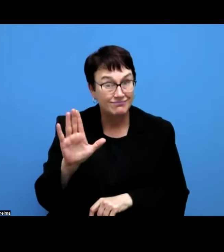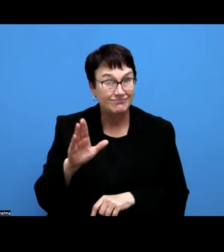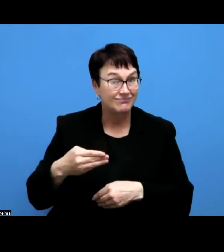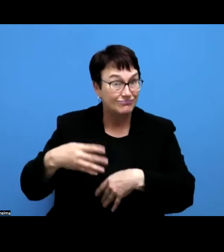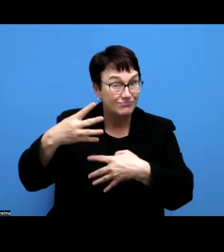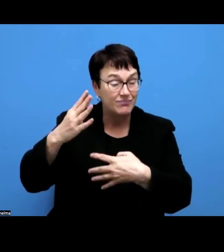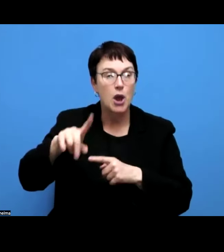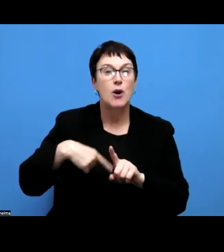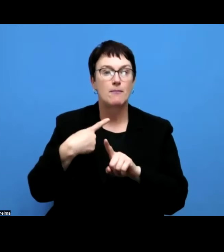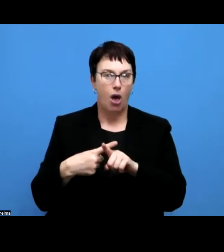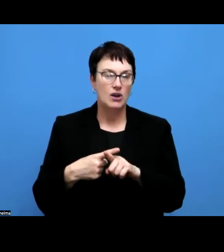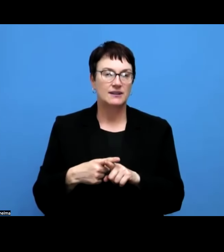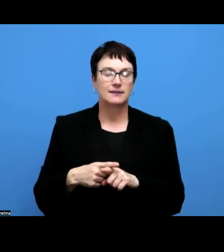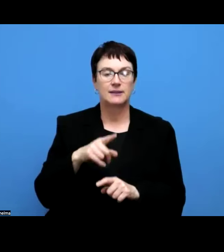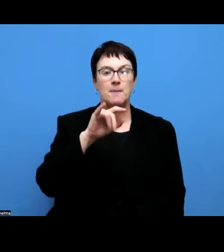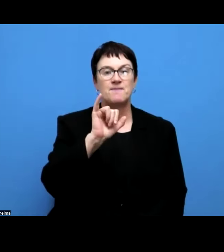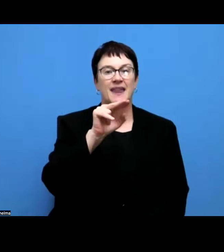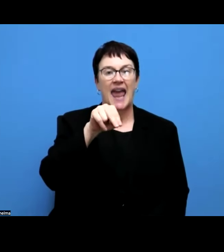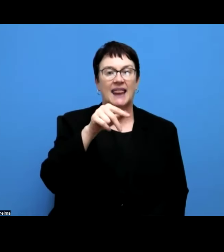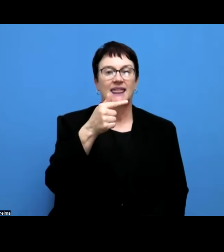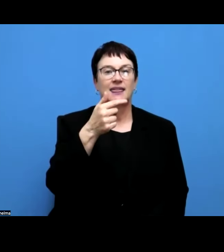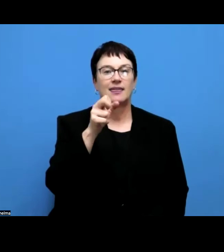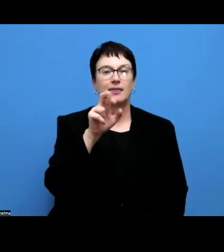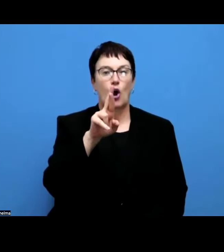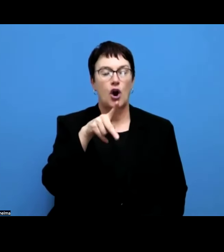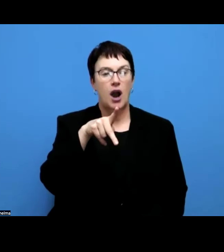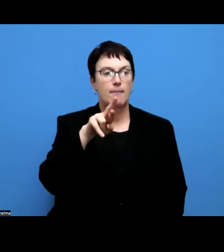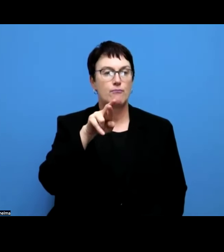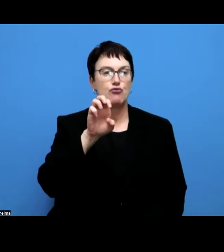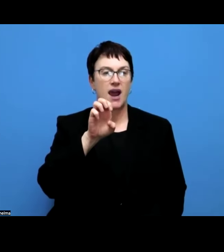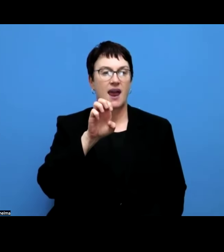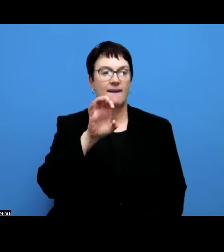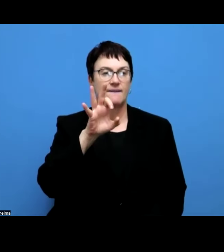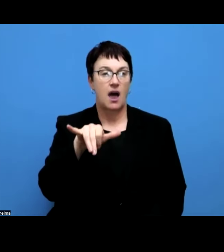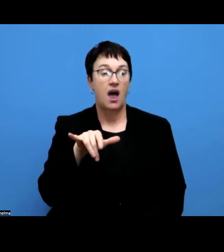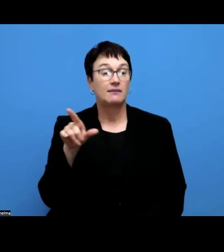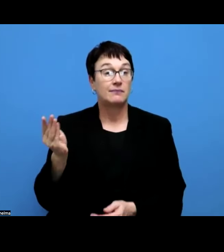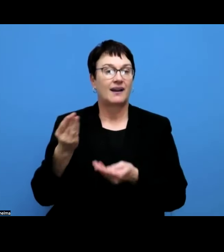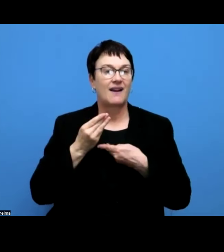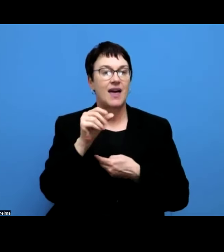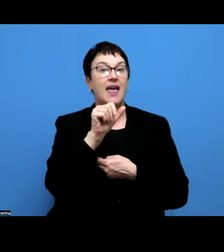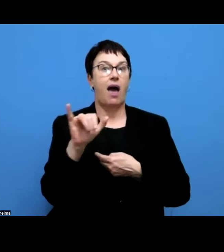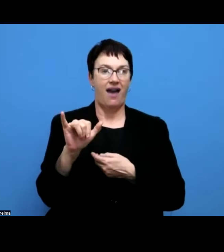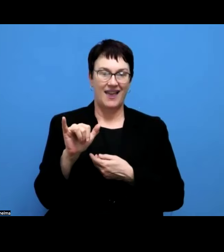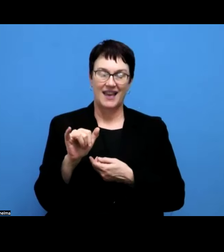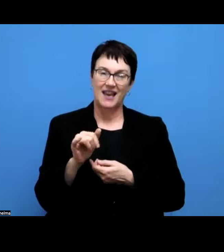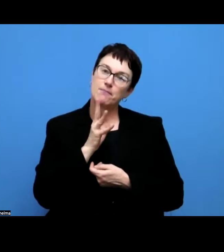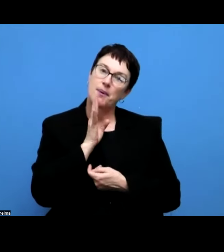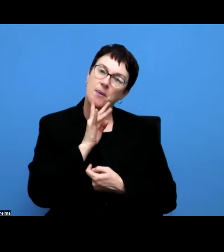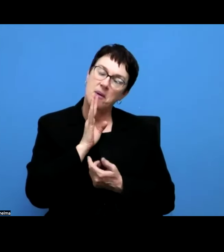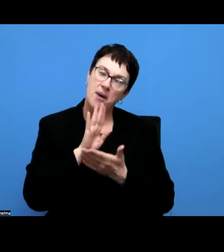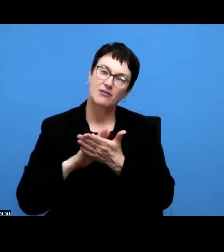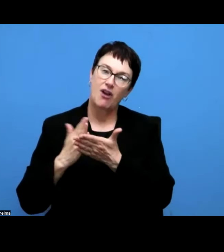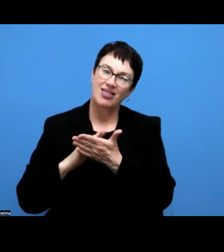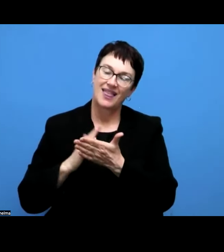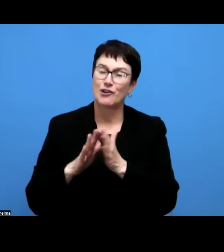company Interprify, which has provided the AI language interpretation for today's webinar, as